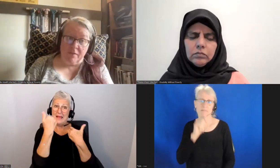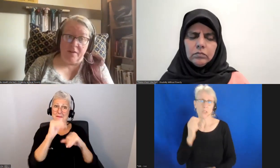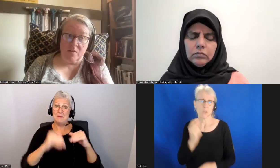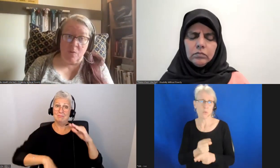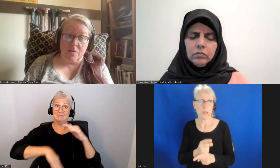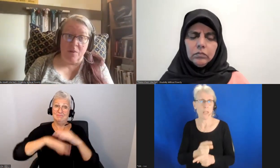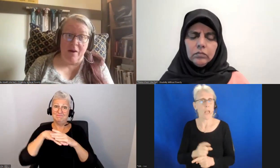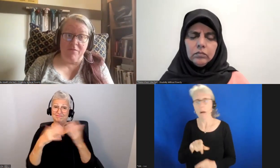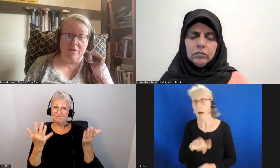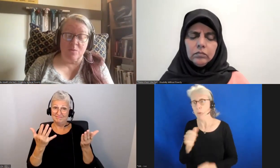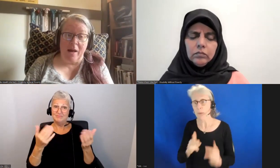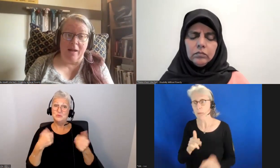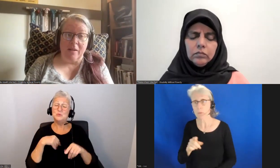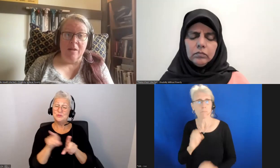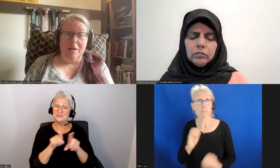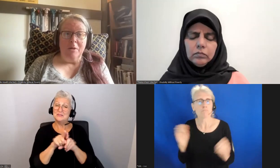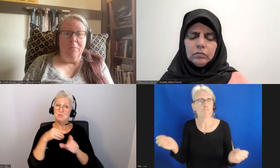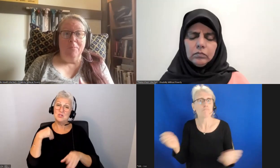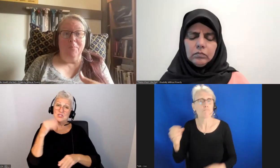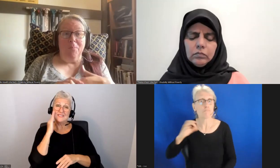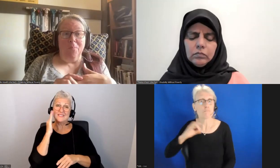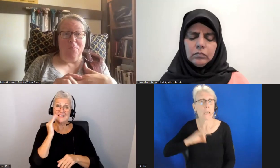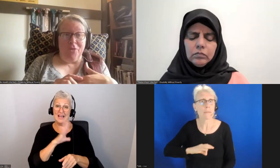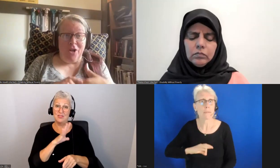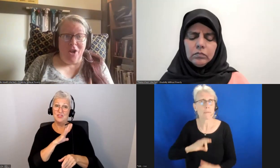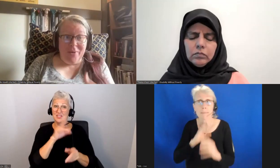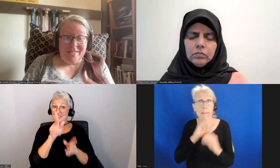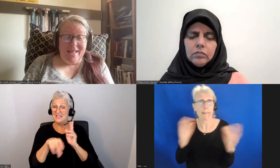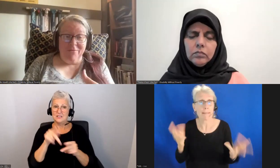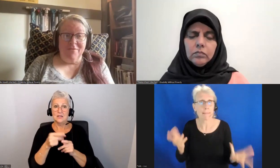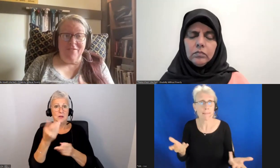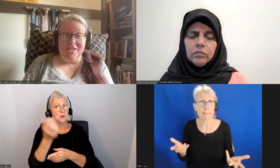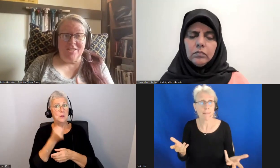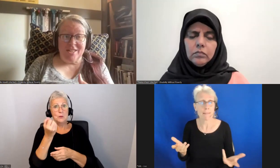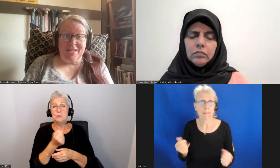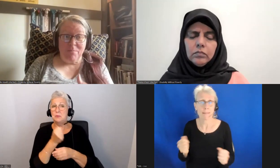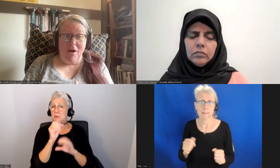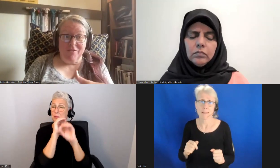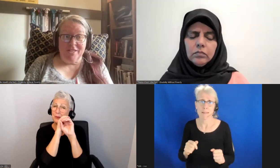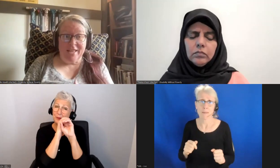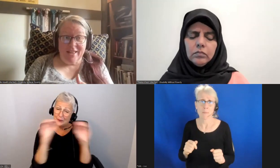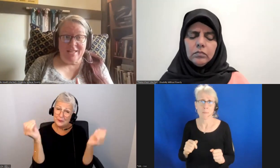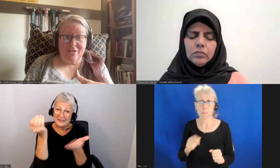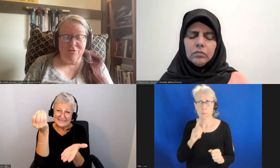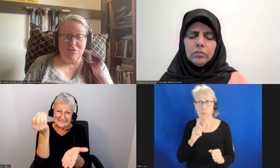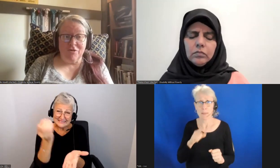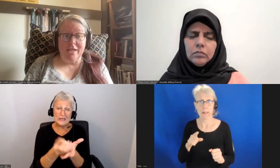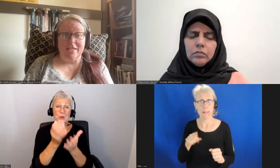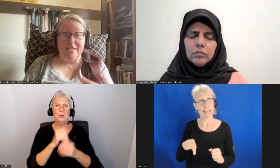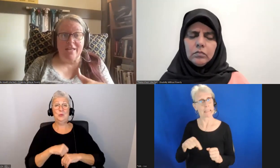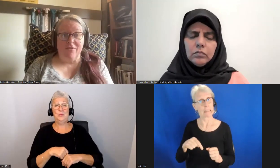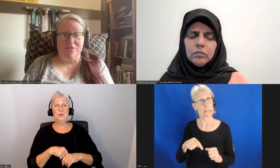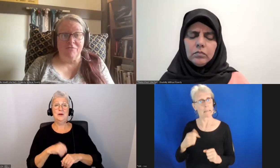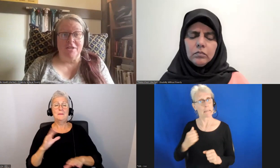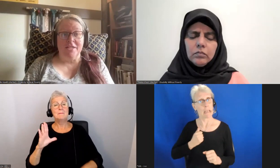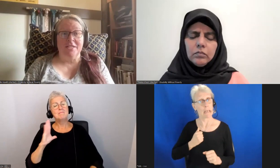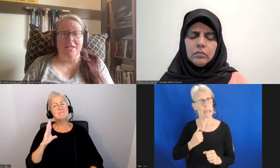no benefits whatsoever as well. But the lowest level of legislated poverty in this country